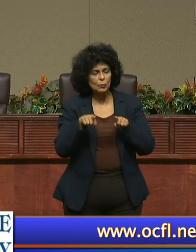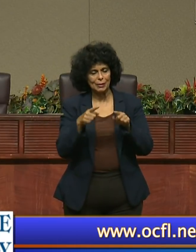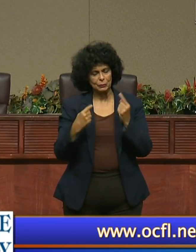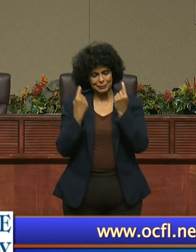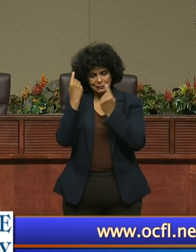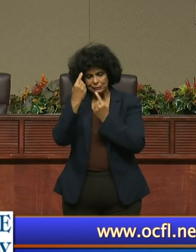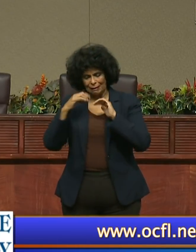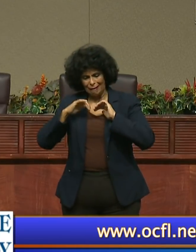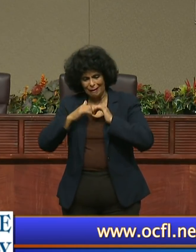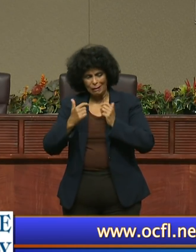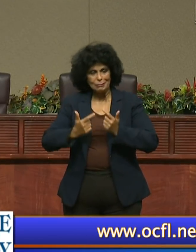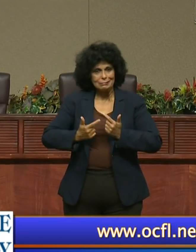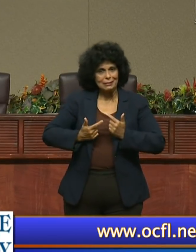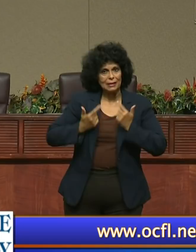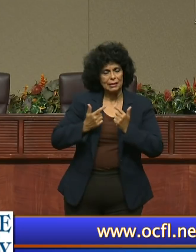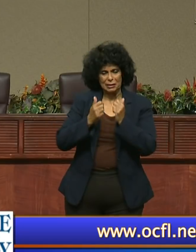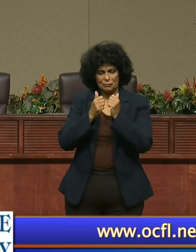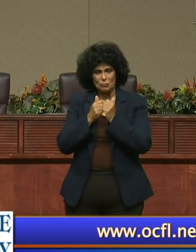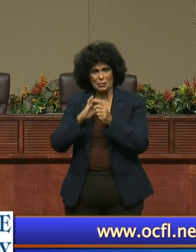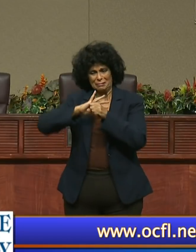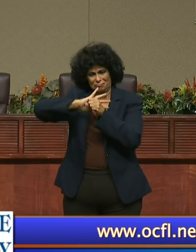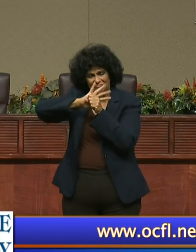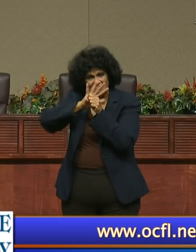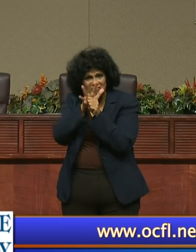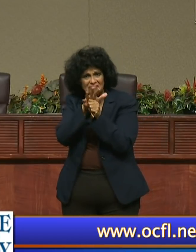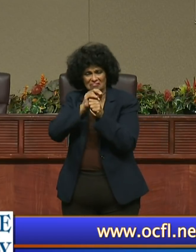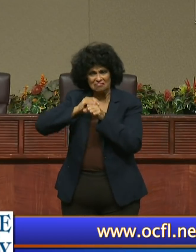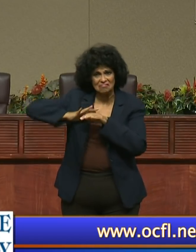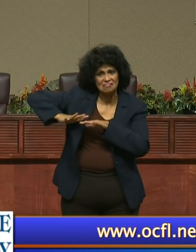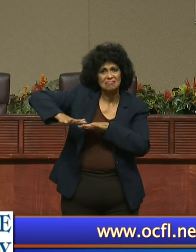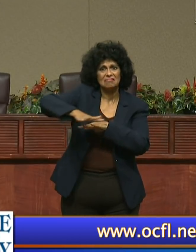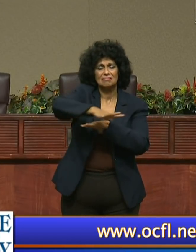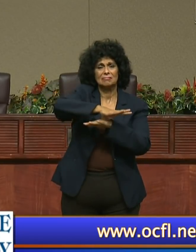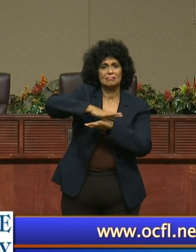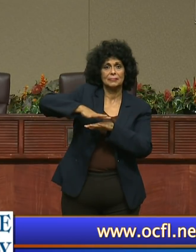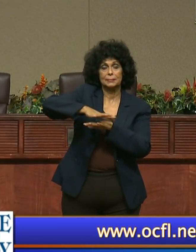us. So as we kind of look with